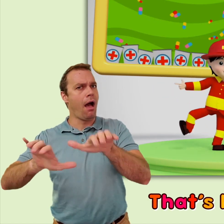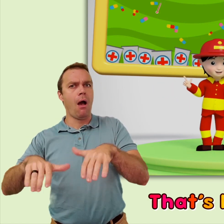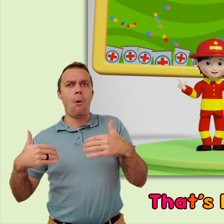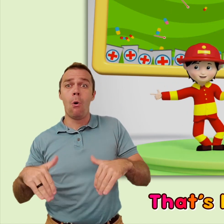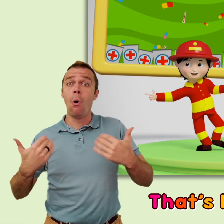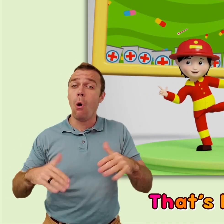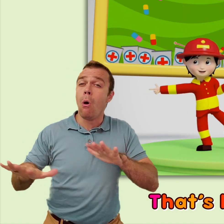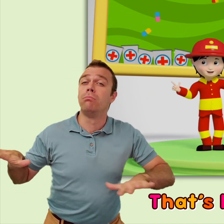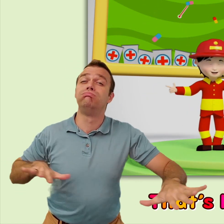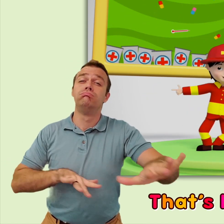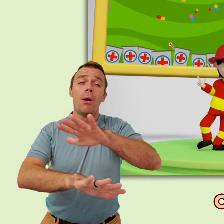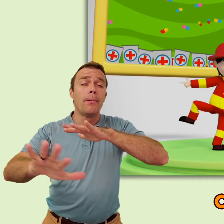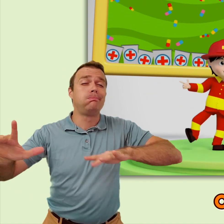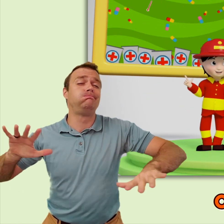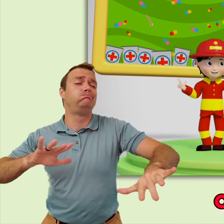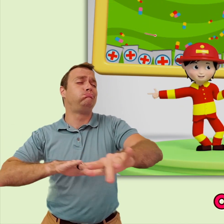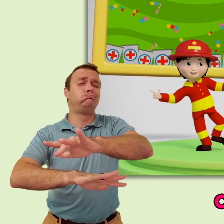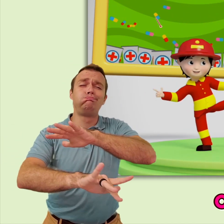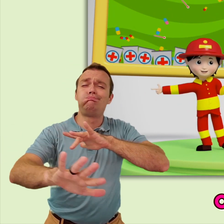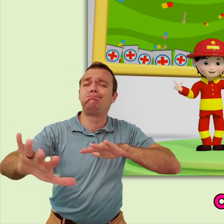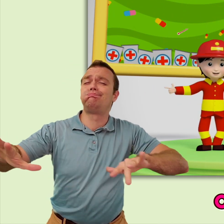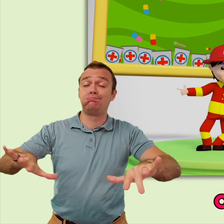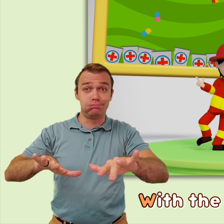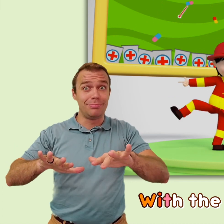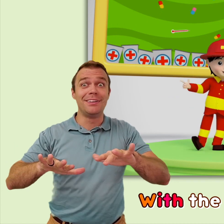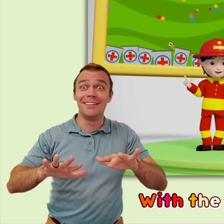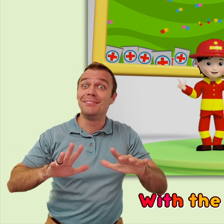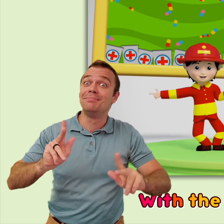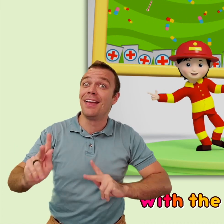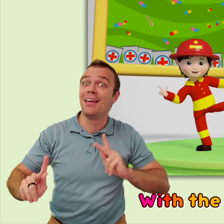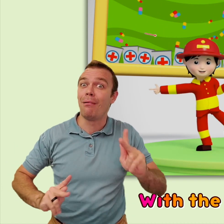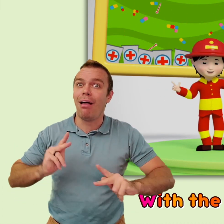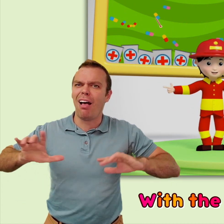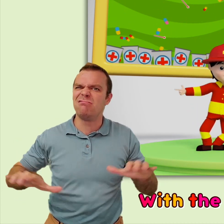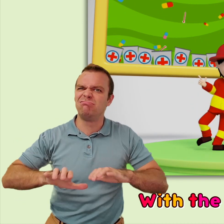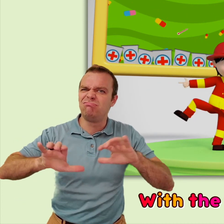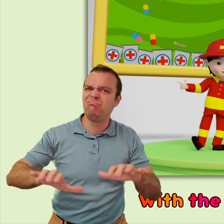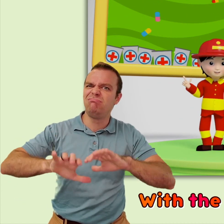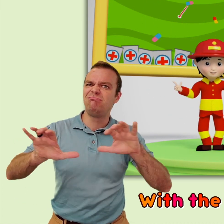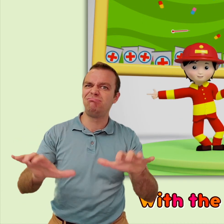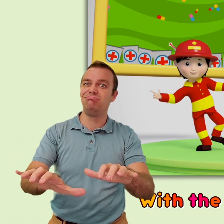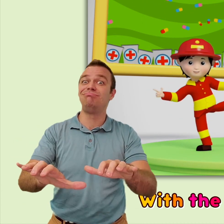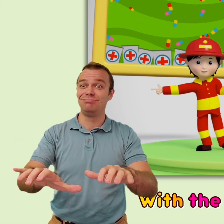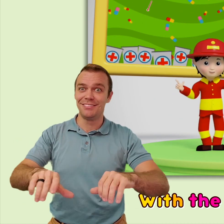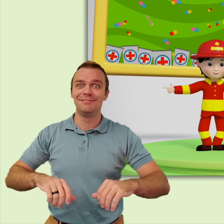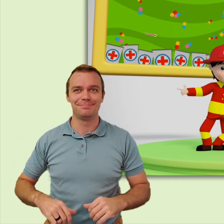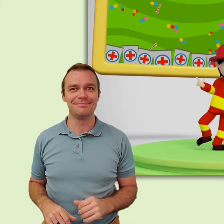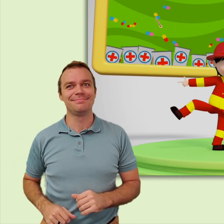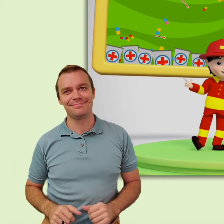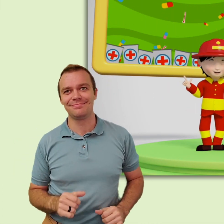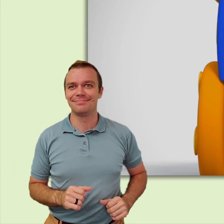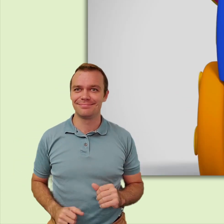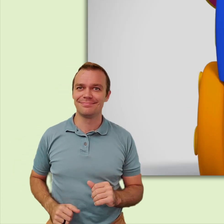do. That's how the world runs over and over with the things that people